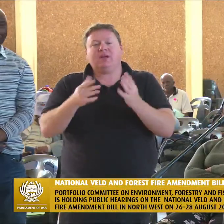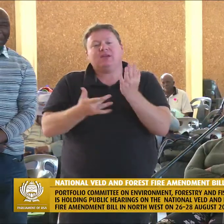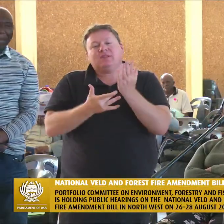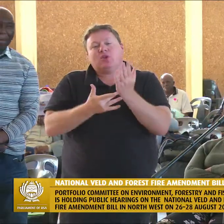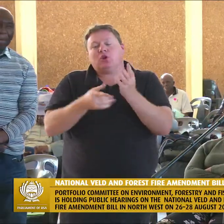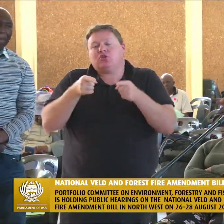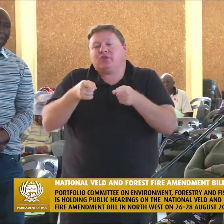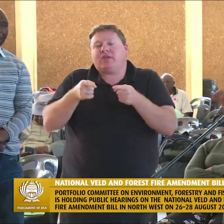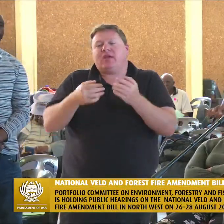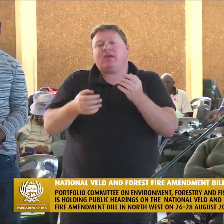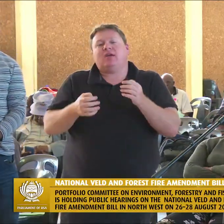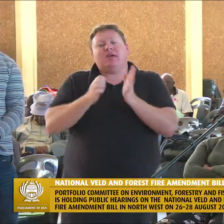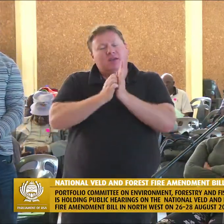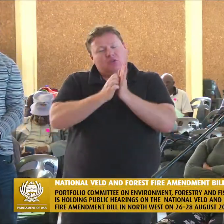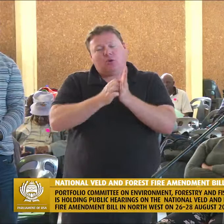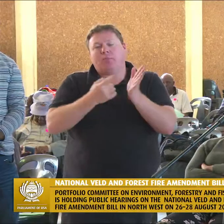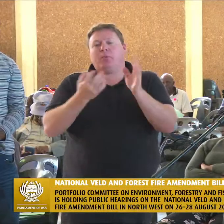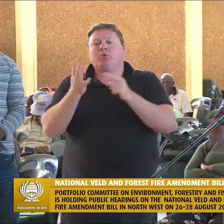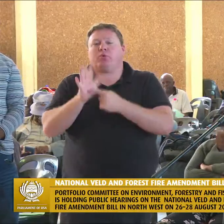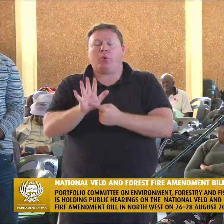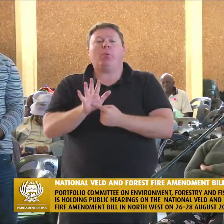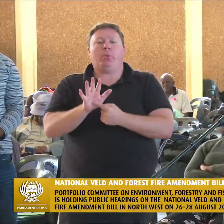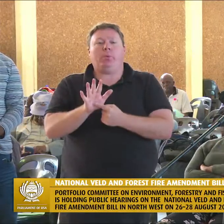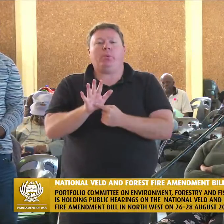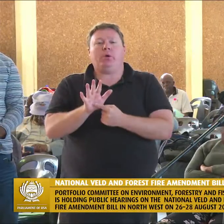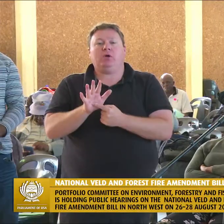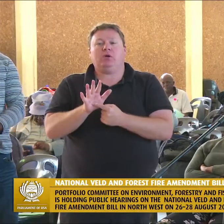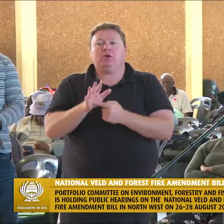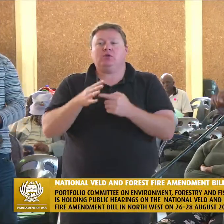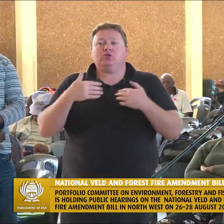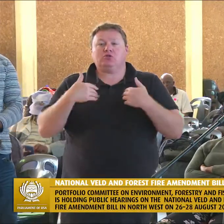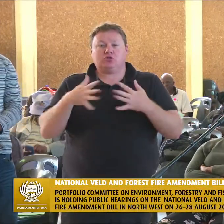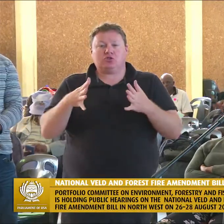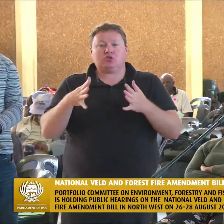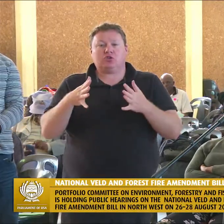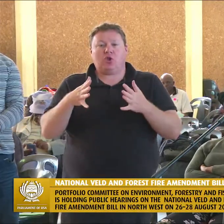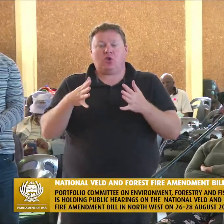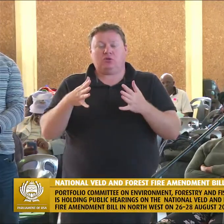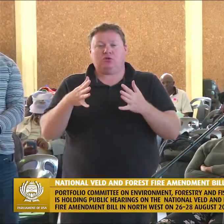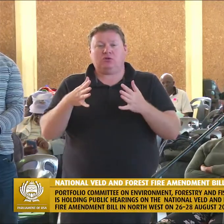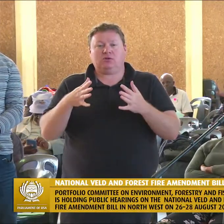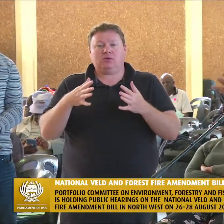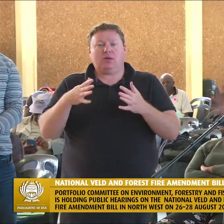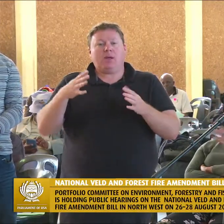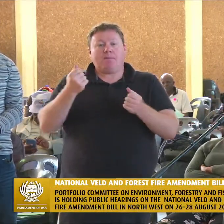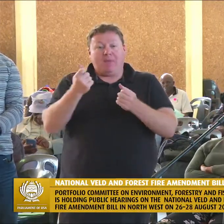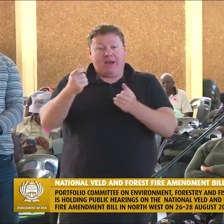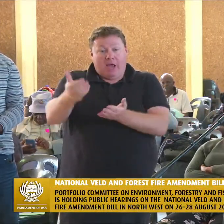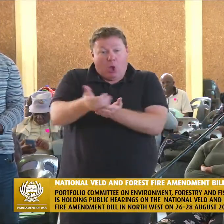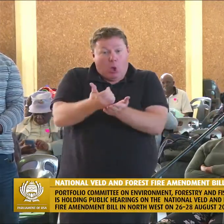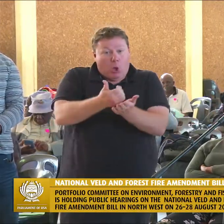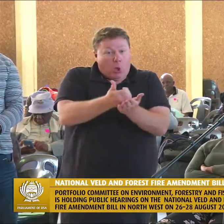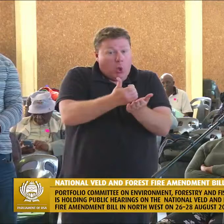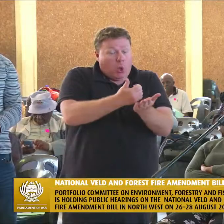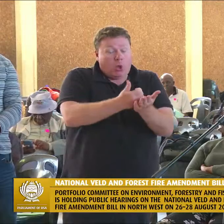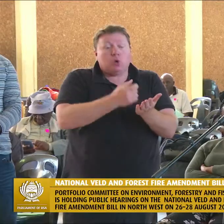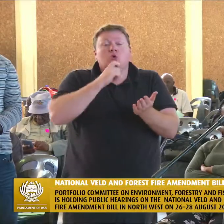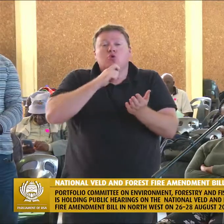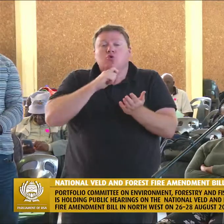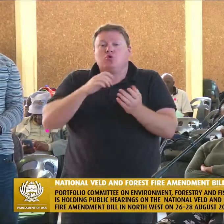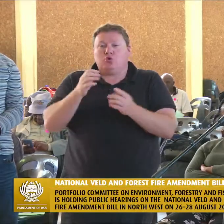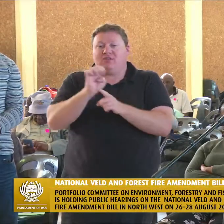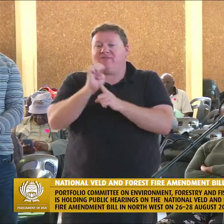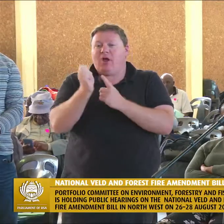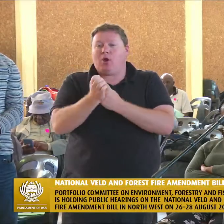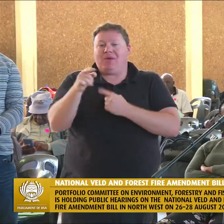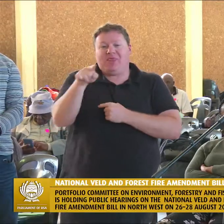example amongst many of how we can start to monetize some of the elements of the product ecosystem and taking some of